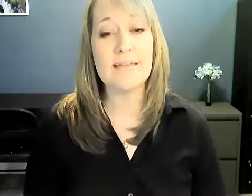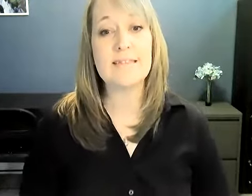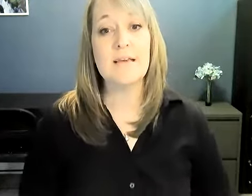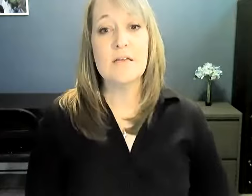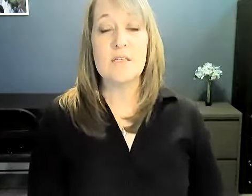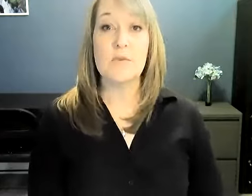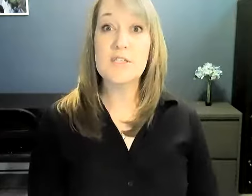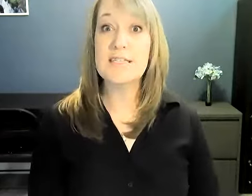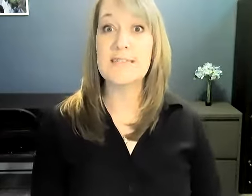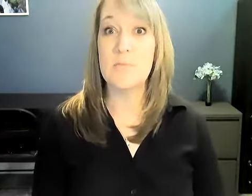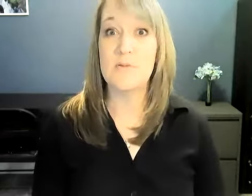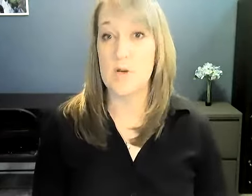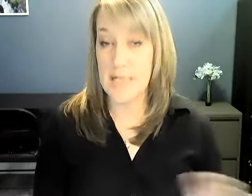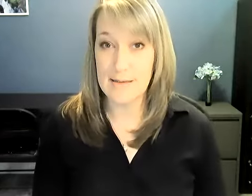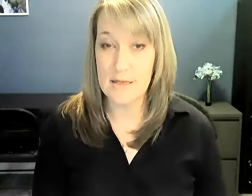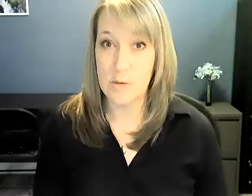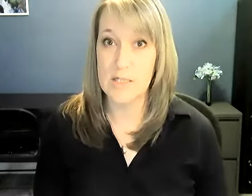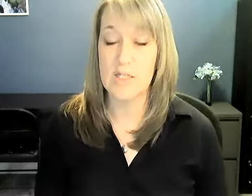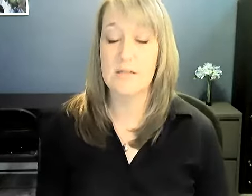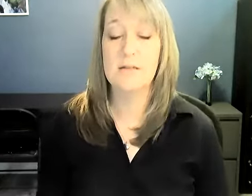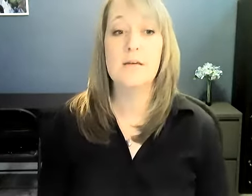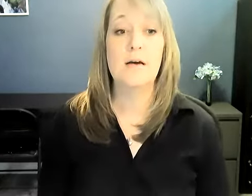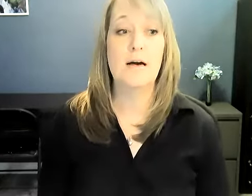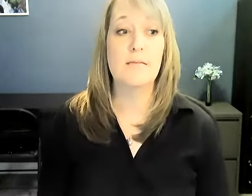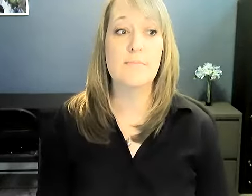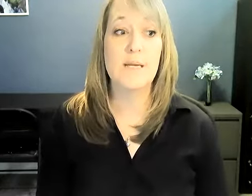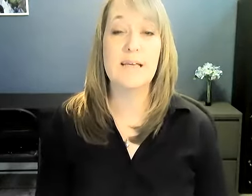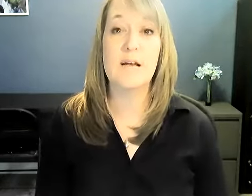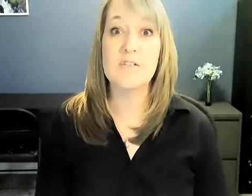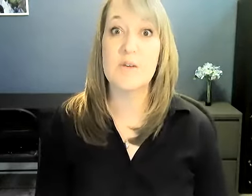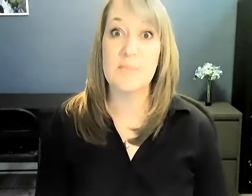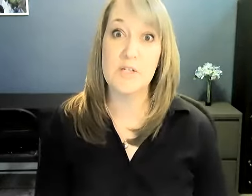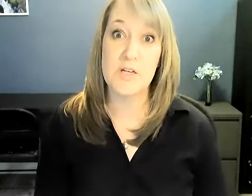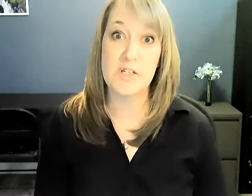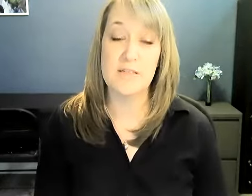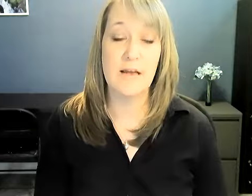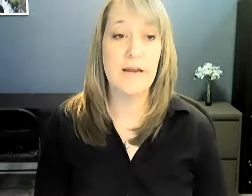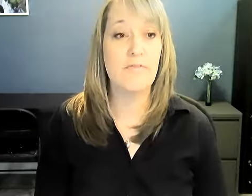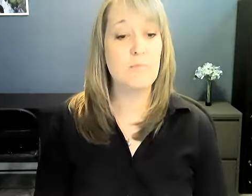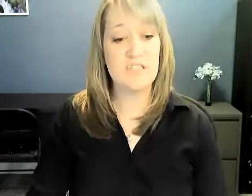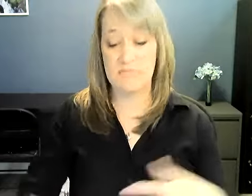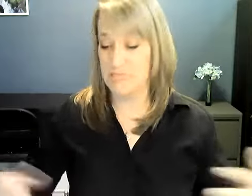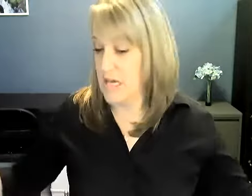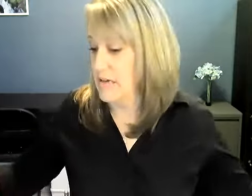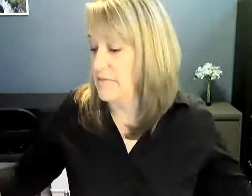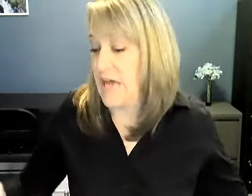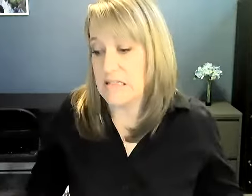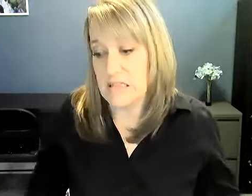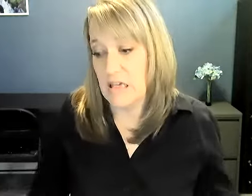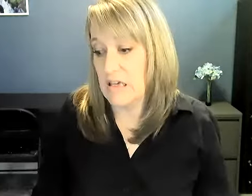Ask. So we've learned this sign before, to ask a question, but it also can be a directional sign. If I'm just kind of asking,